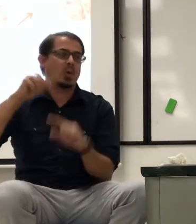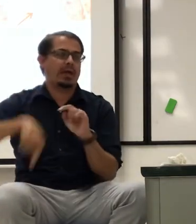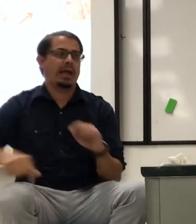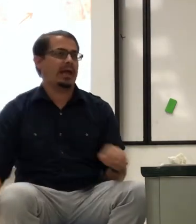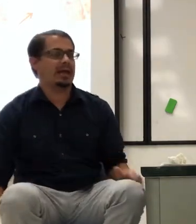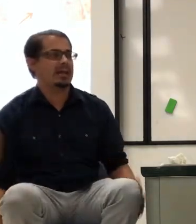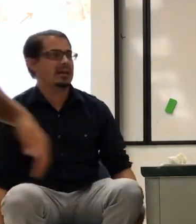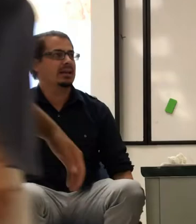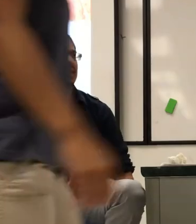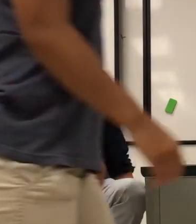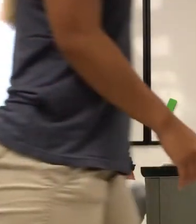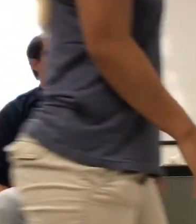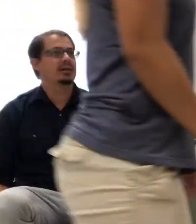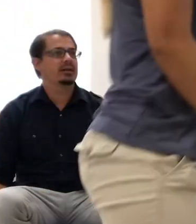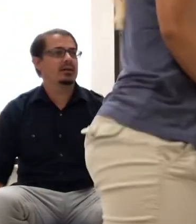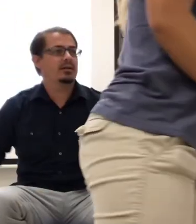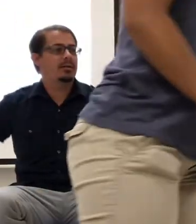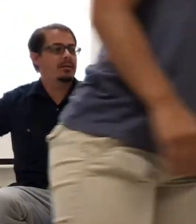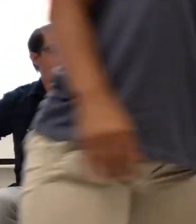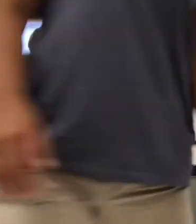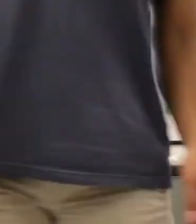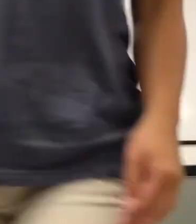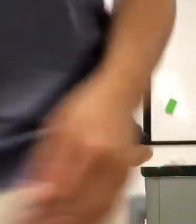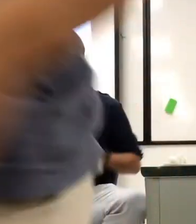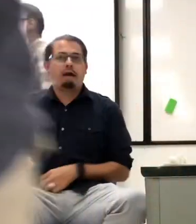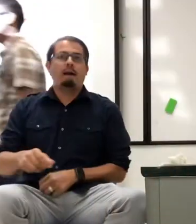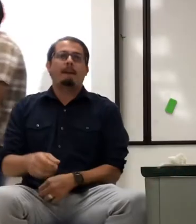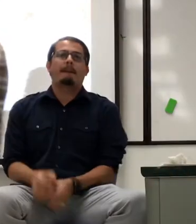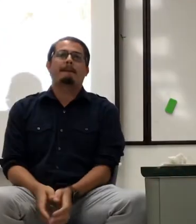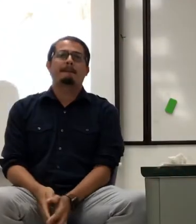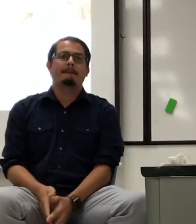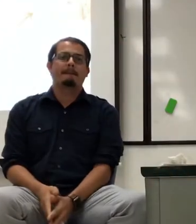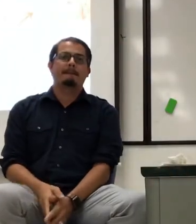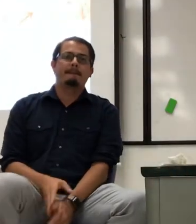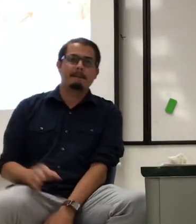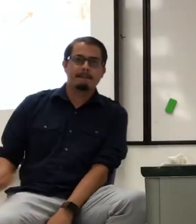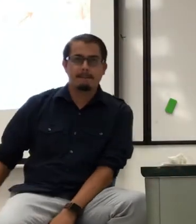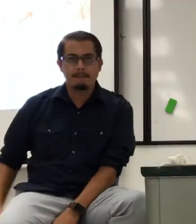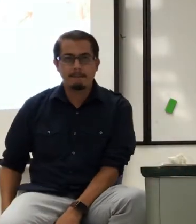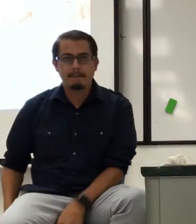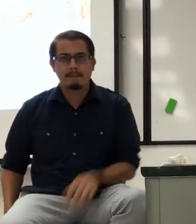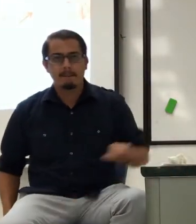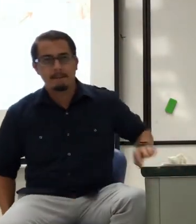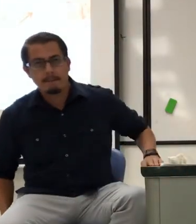What you could do is walk in this morning, look at this slide.